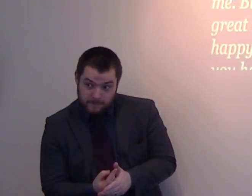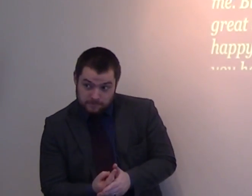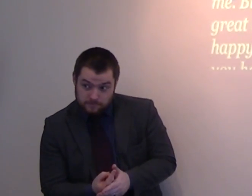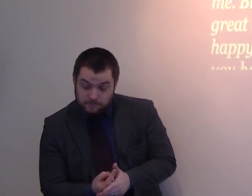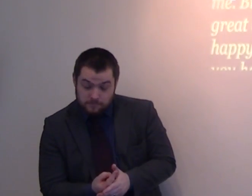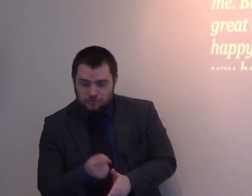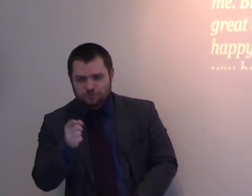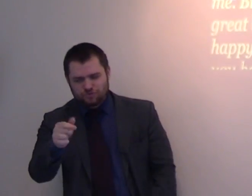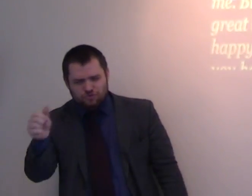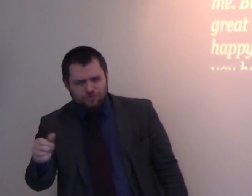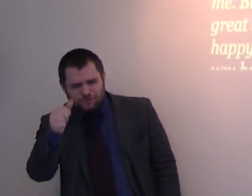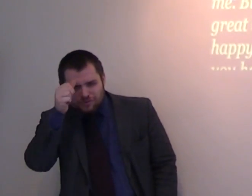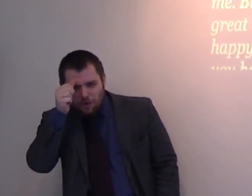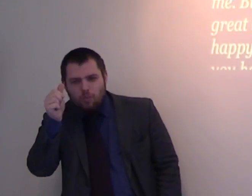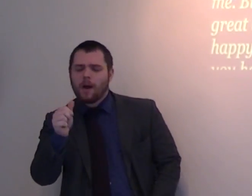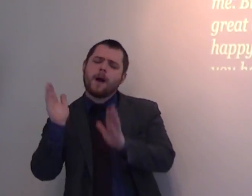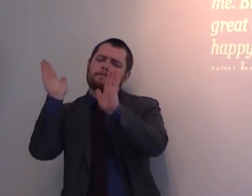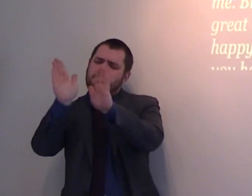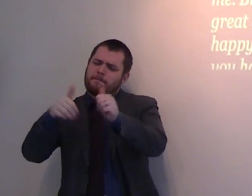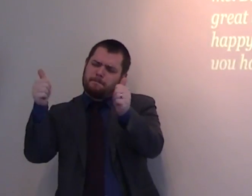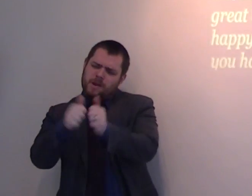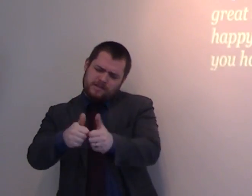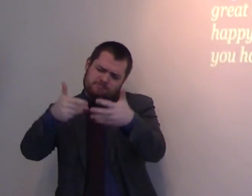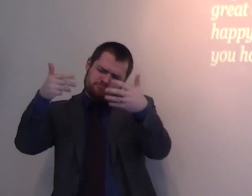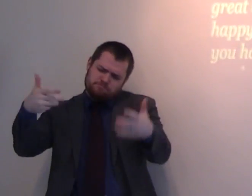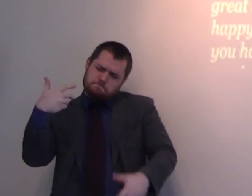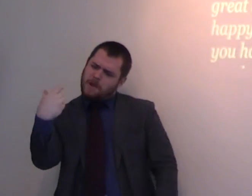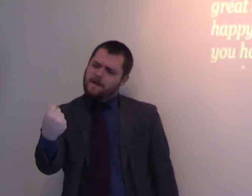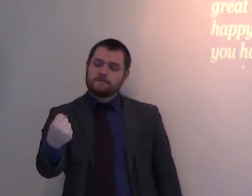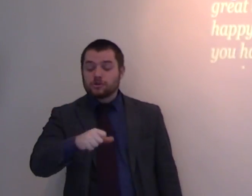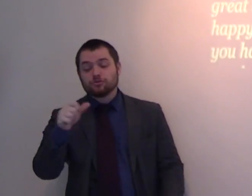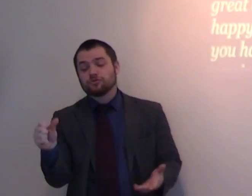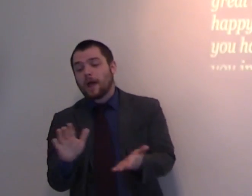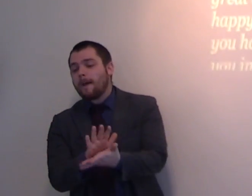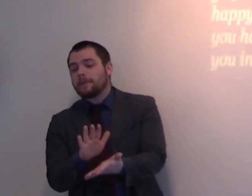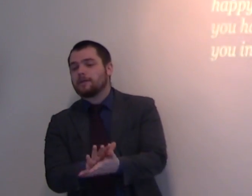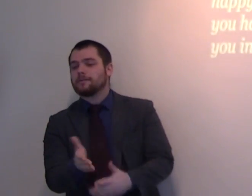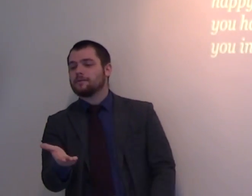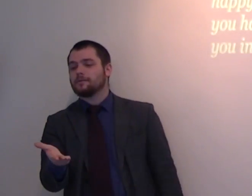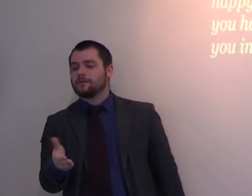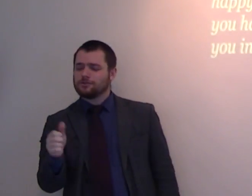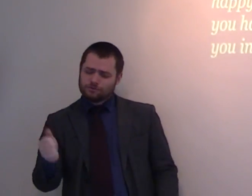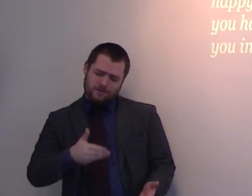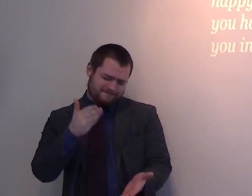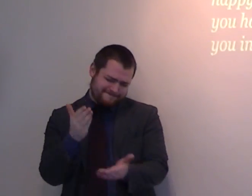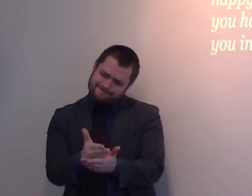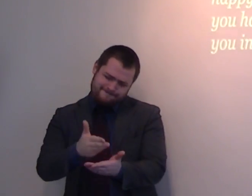know that great blessings belong to you. Be happy about it. Be very glad because you have a